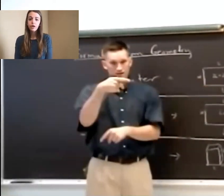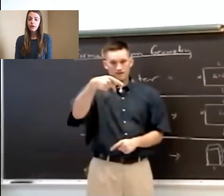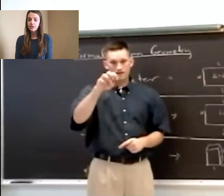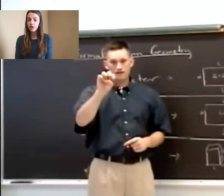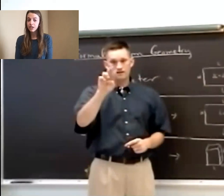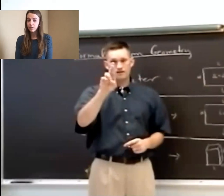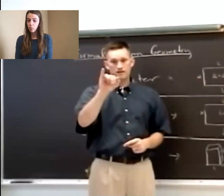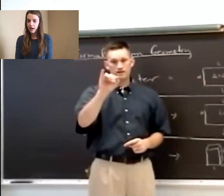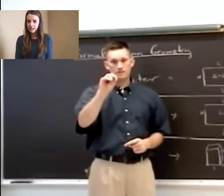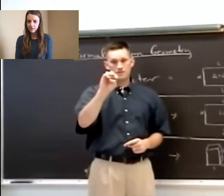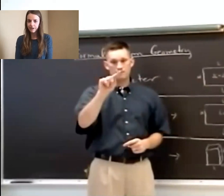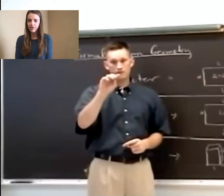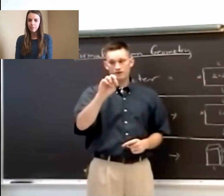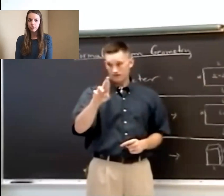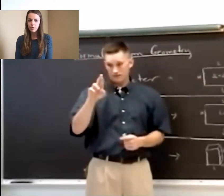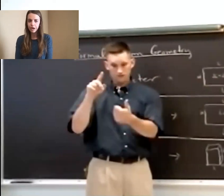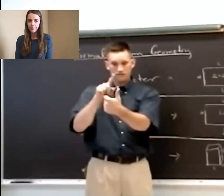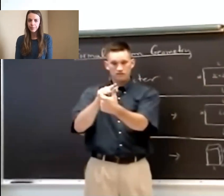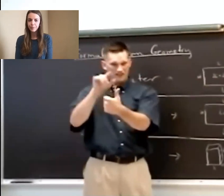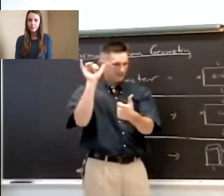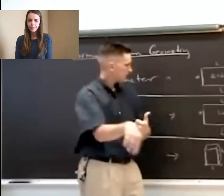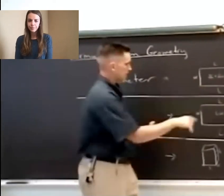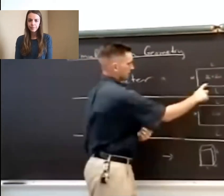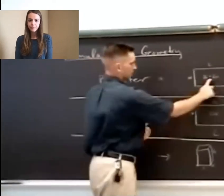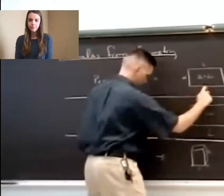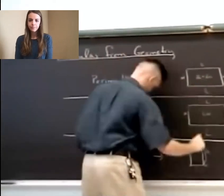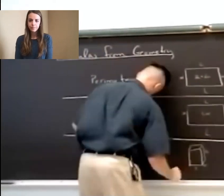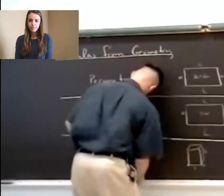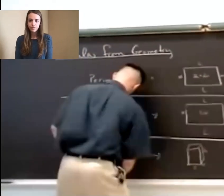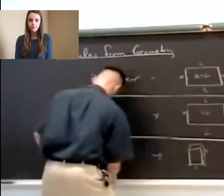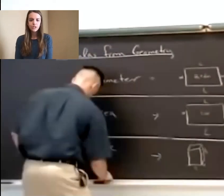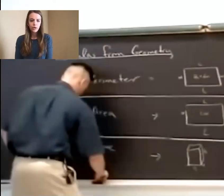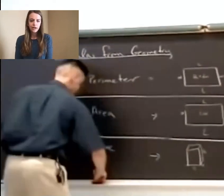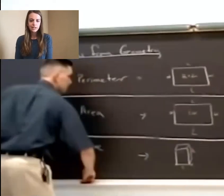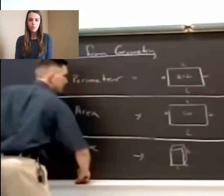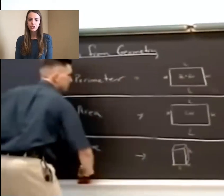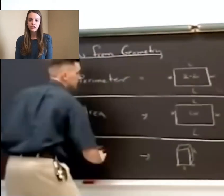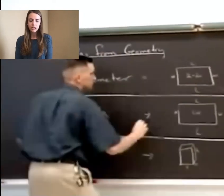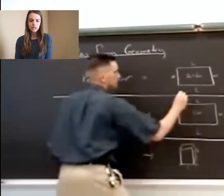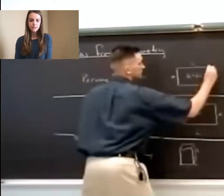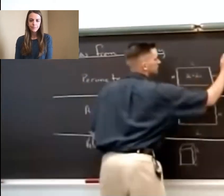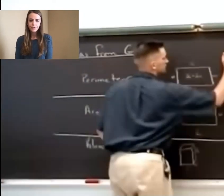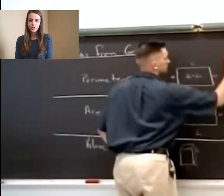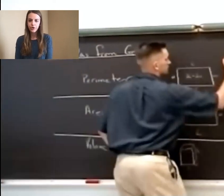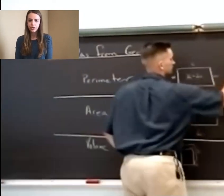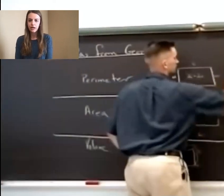Okay, so there are different ways to figure out the perimeter. The first way is what we just discussed. So you're going to